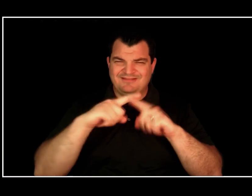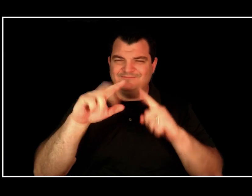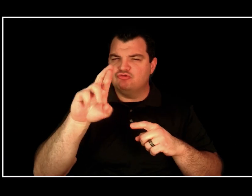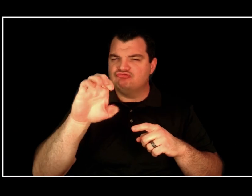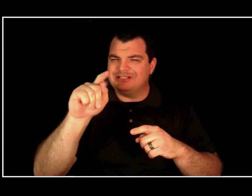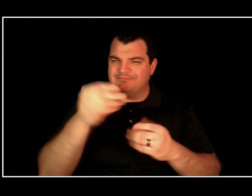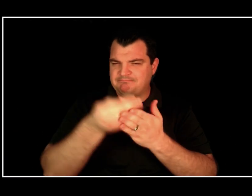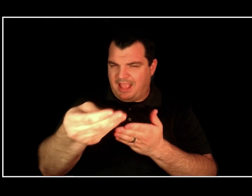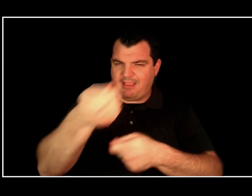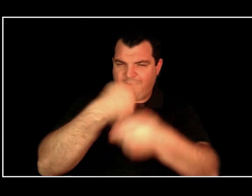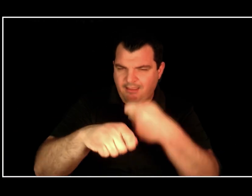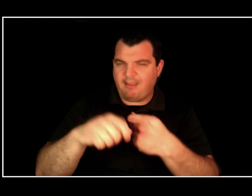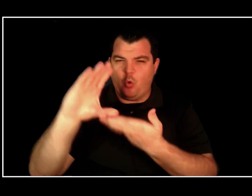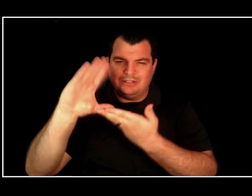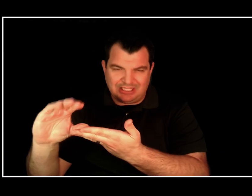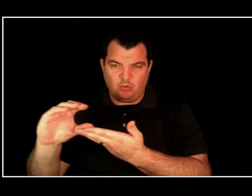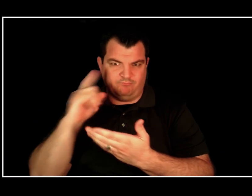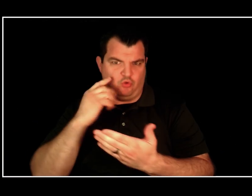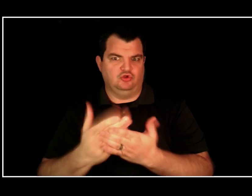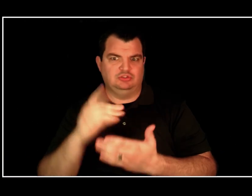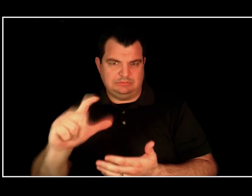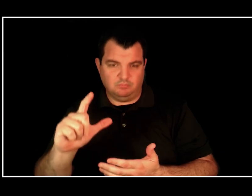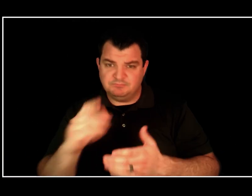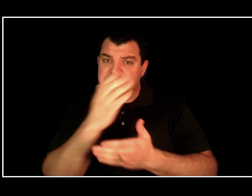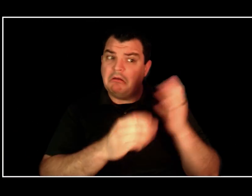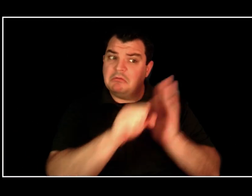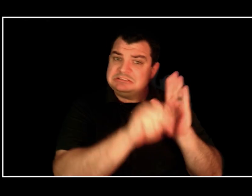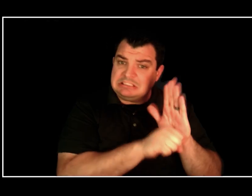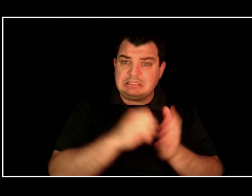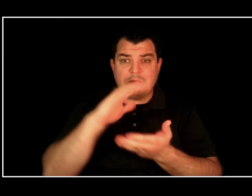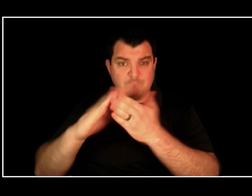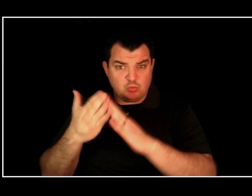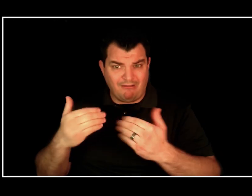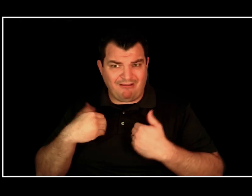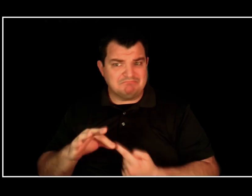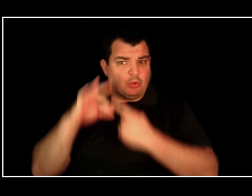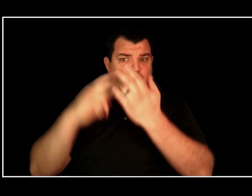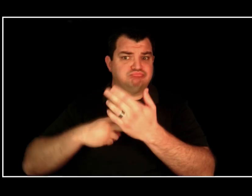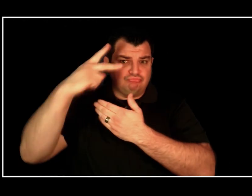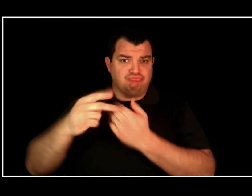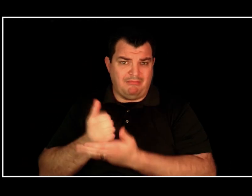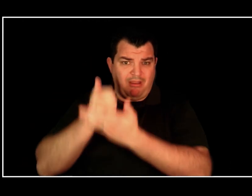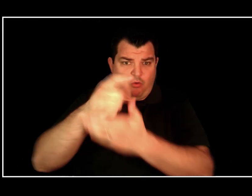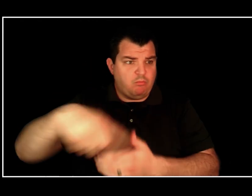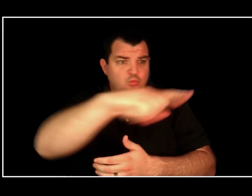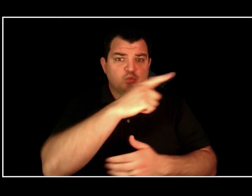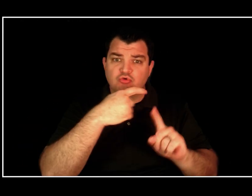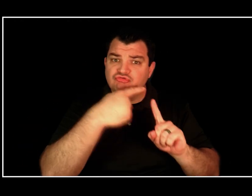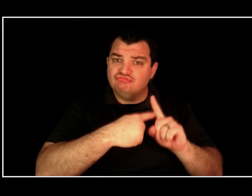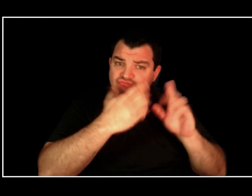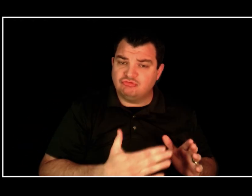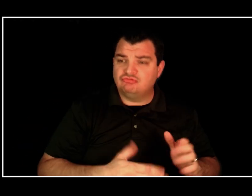or discounts for energy-efficient appliances. Some states and communities also have special programs to